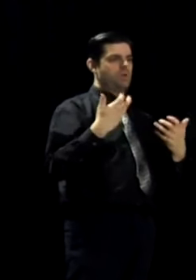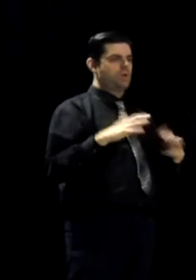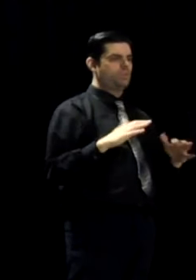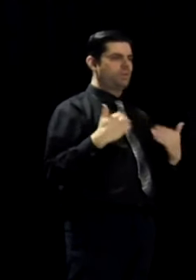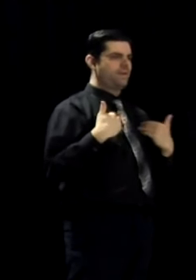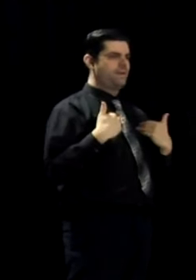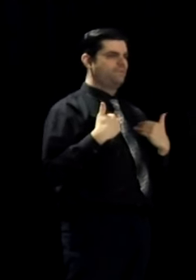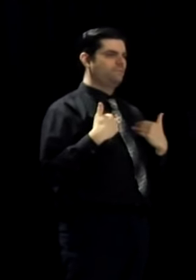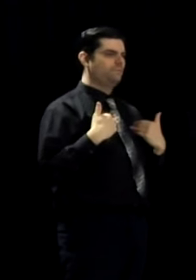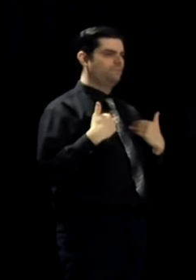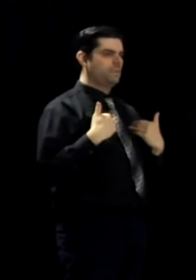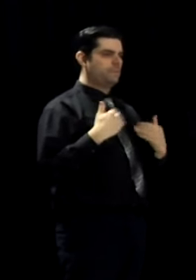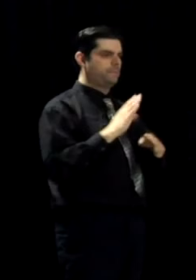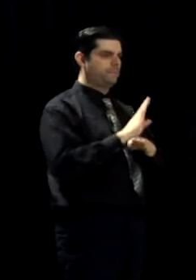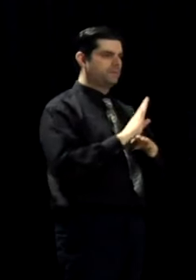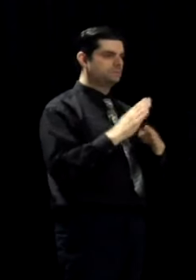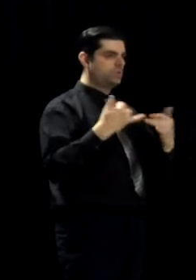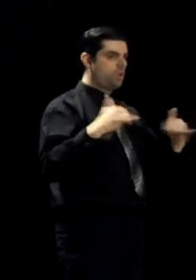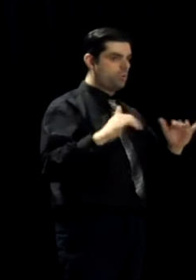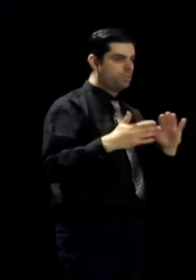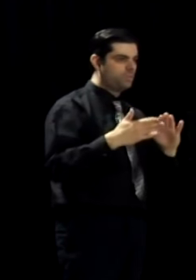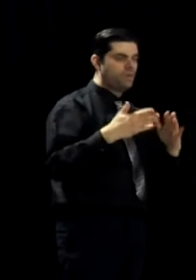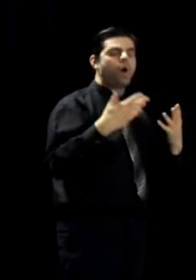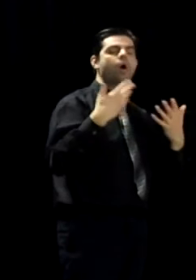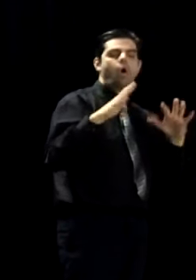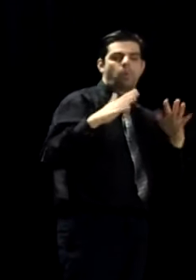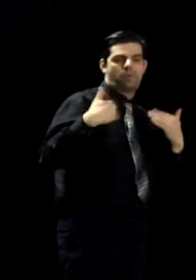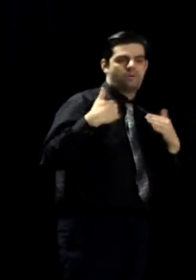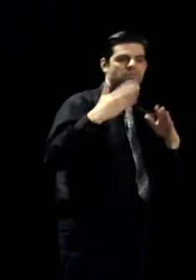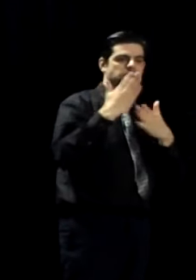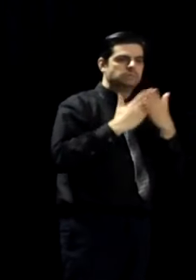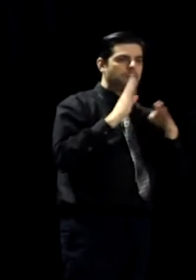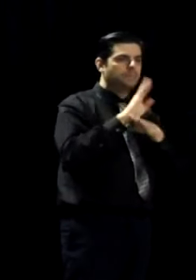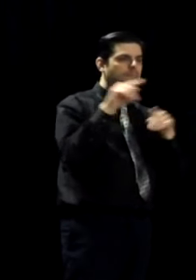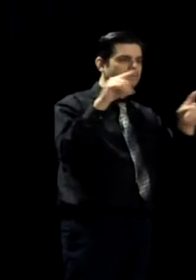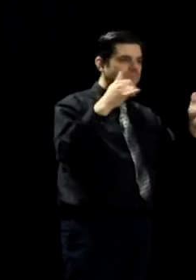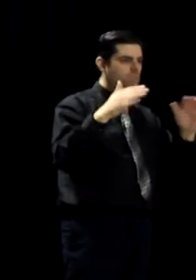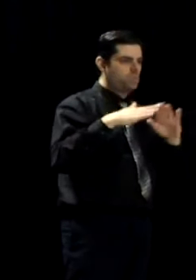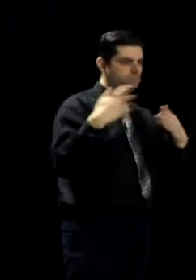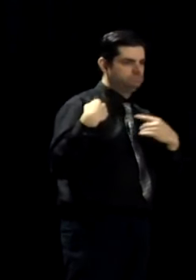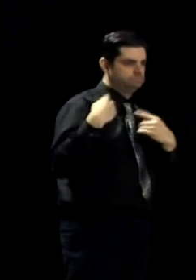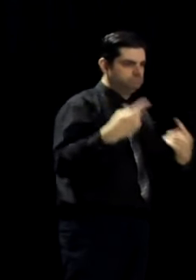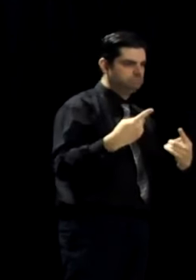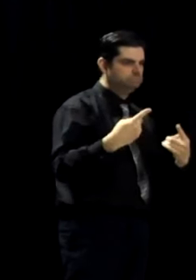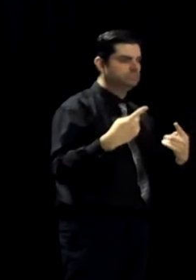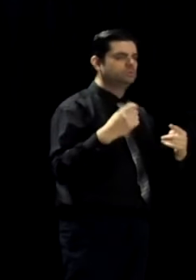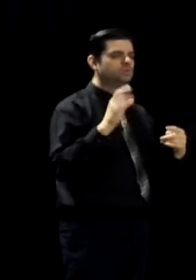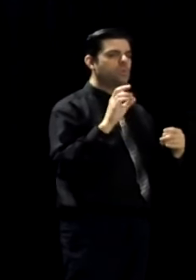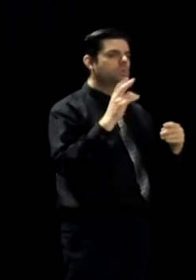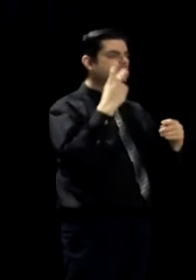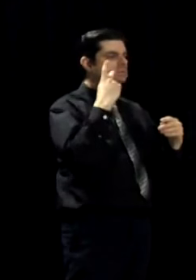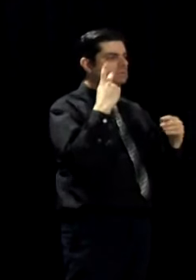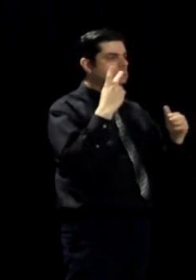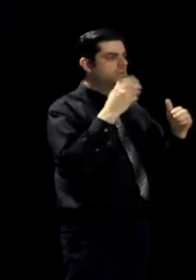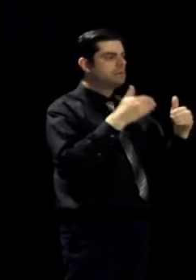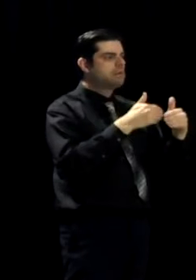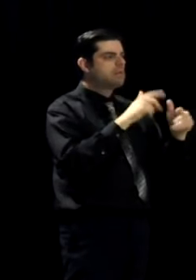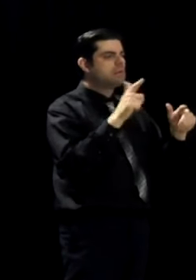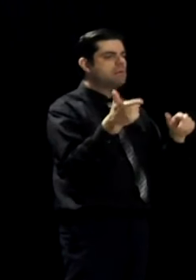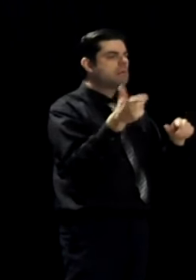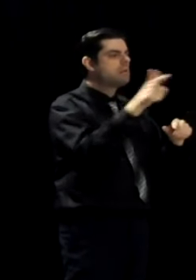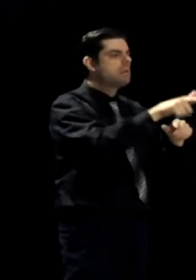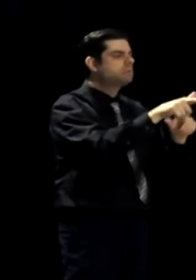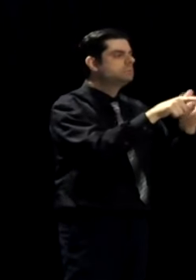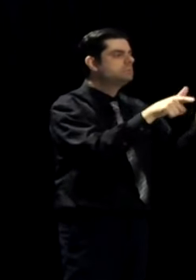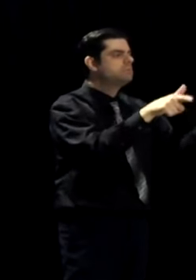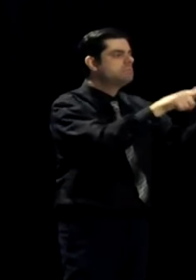with businesses that are operating now. We're just bringing more people into the equation and maybe loosening up some things. There will be a